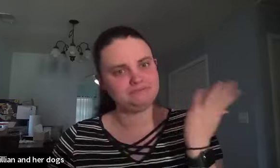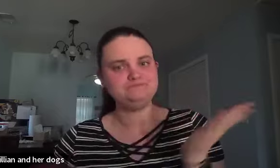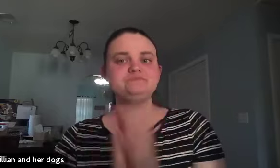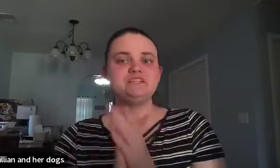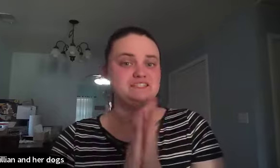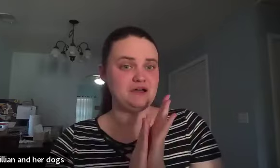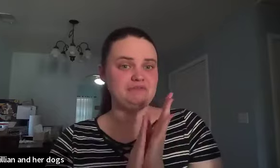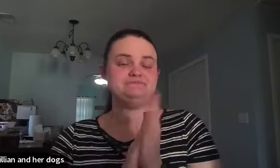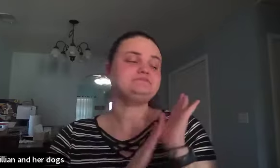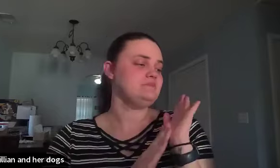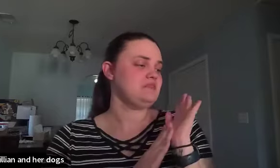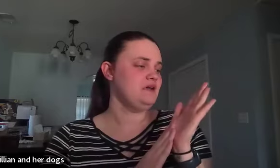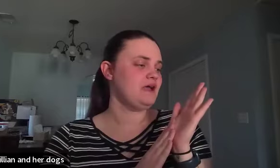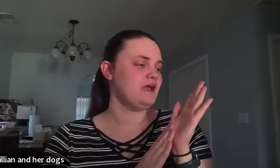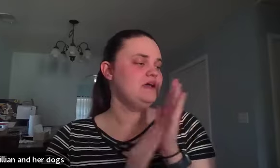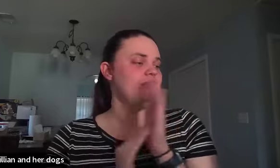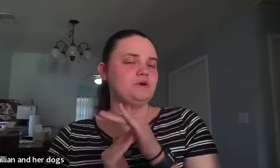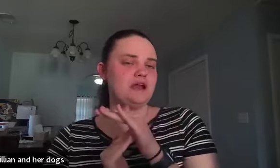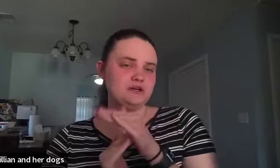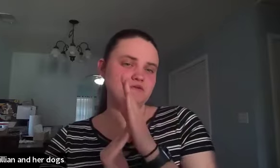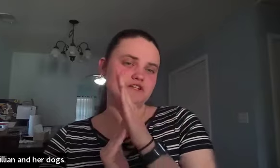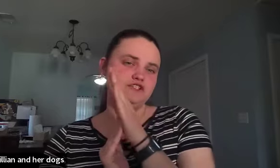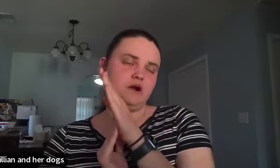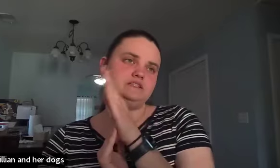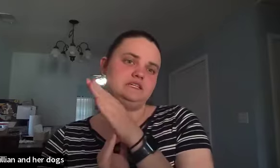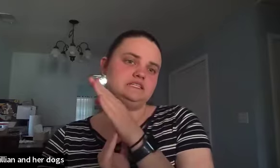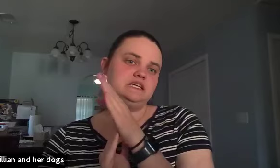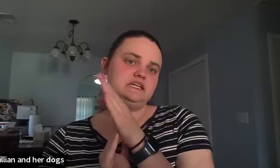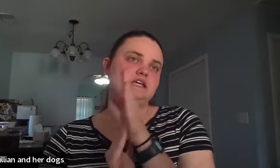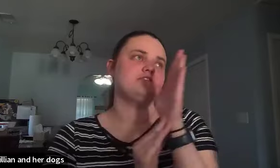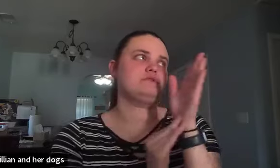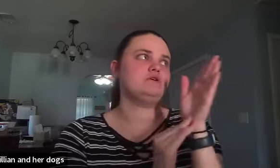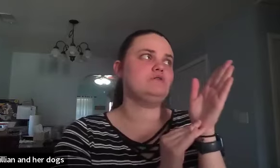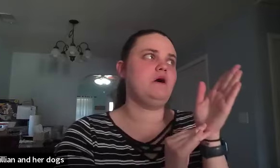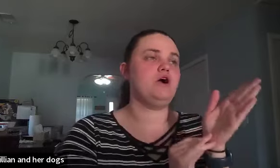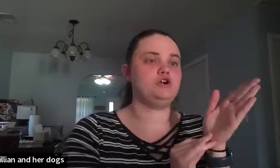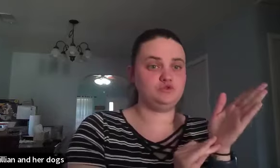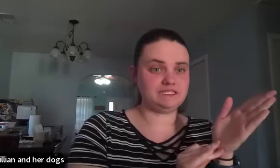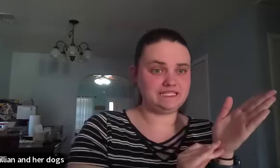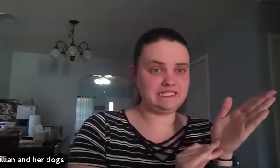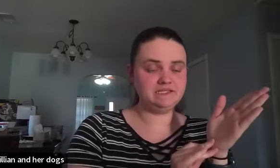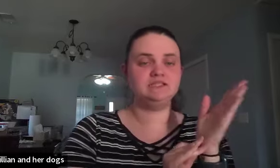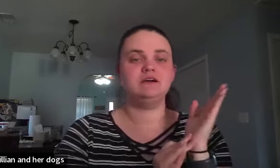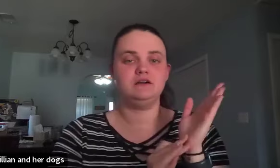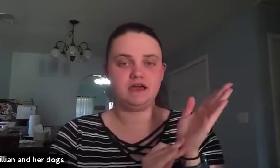now. So, okay, we're now going to move on to our 16 through our 20.